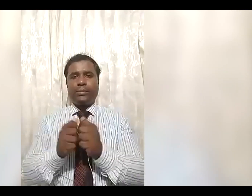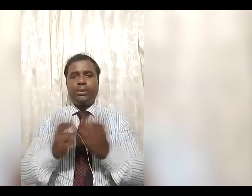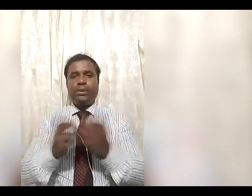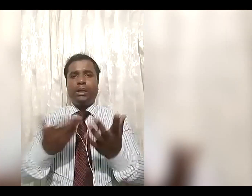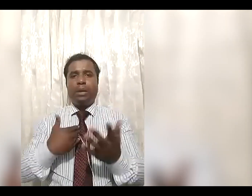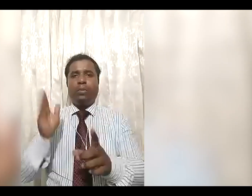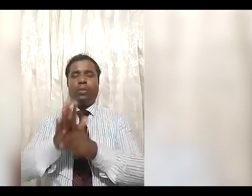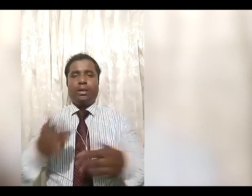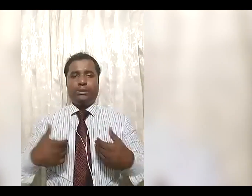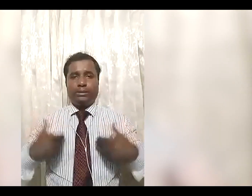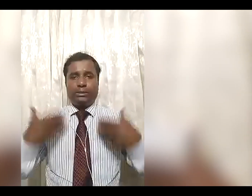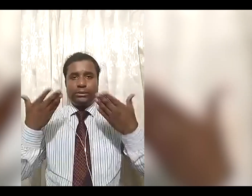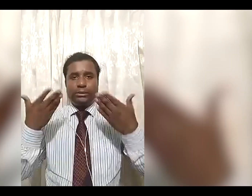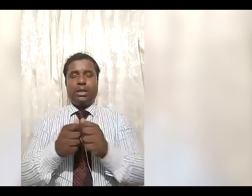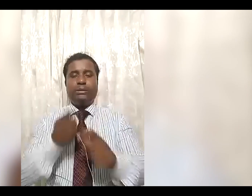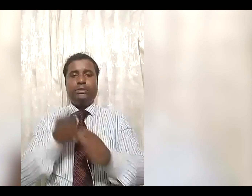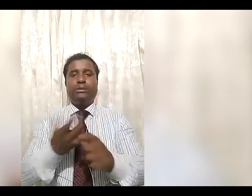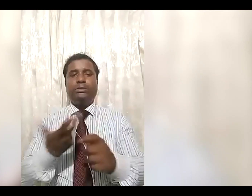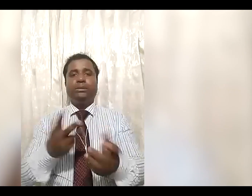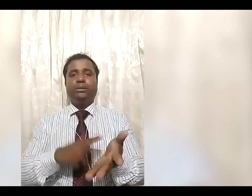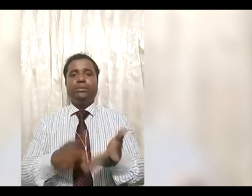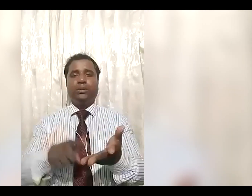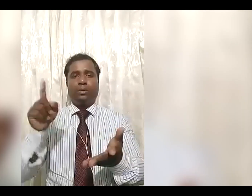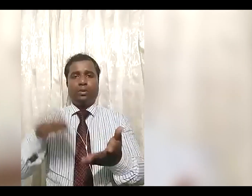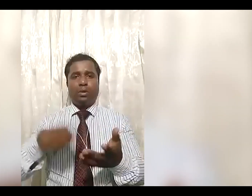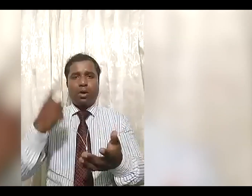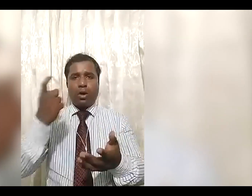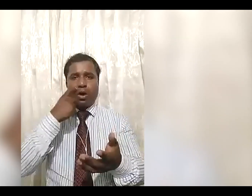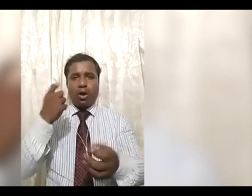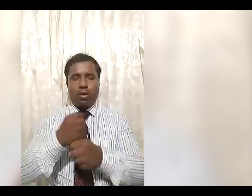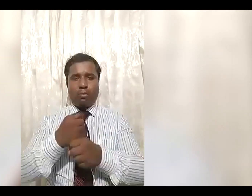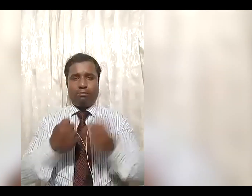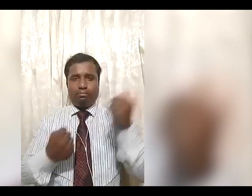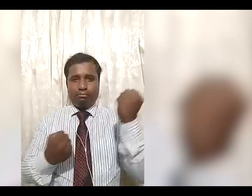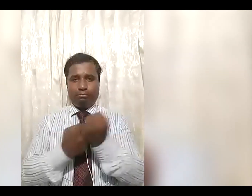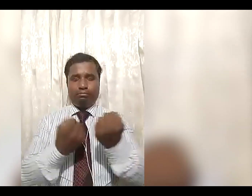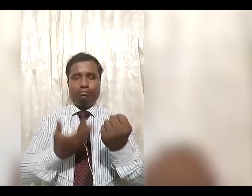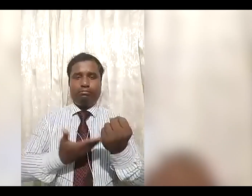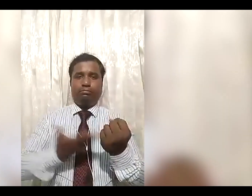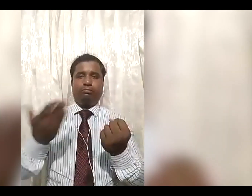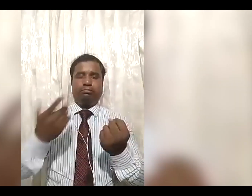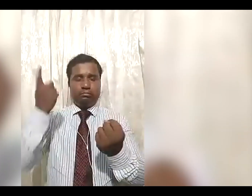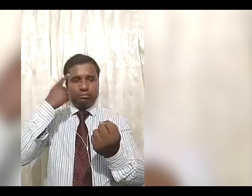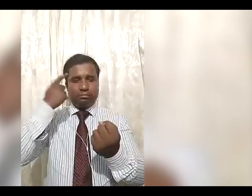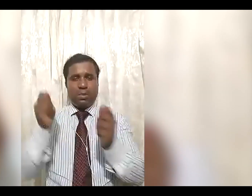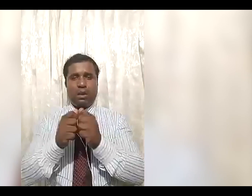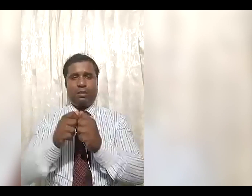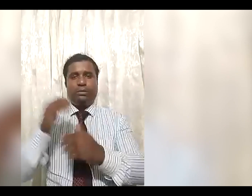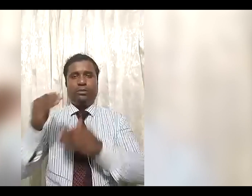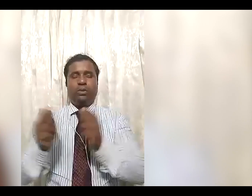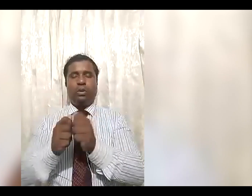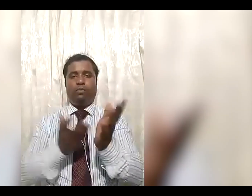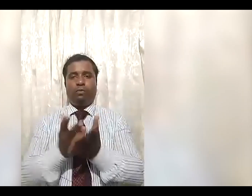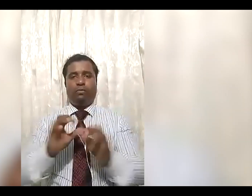I think that's always terribly important. We can list, the government should take action, this has to be done, but how do we actually go about doing it? And